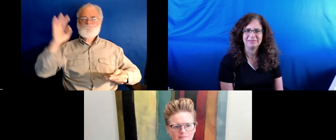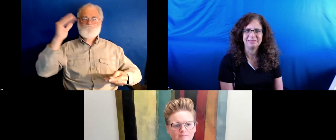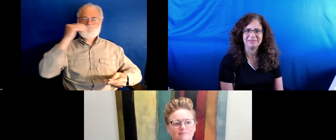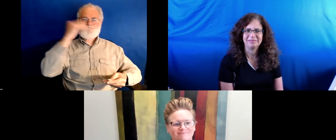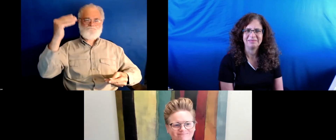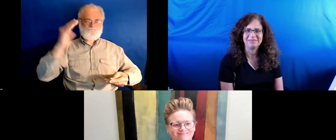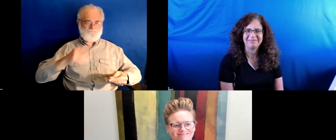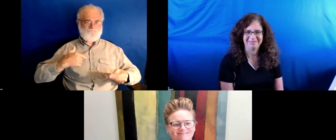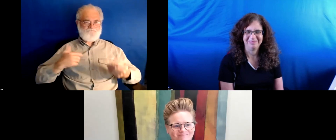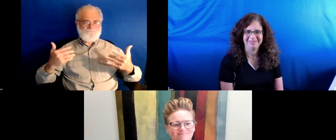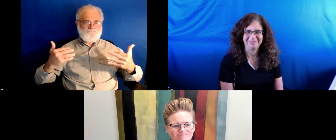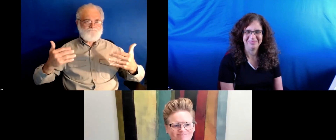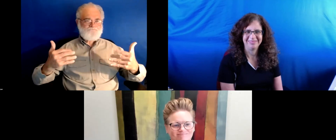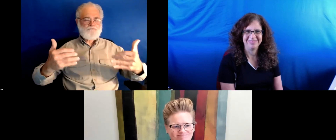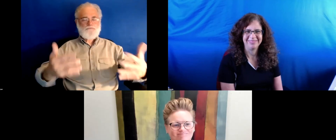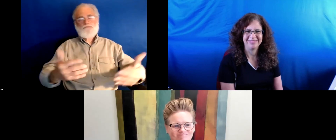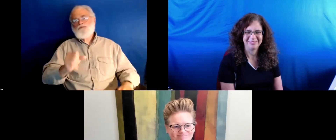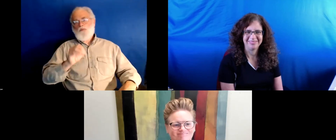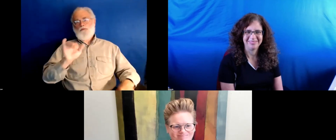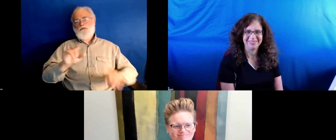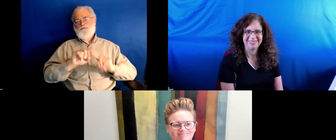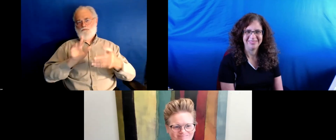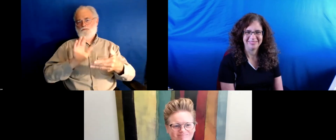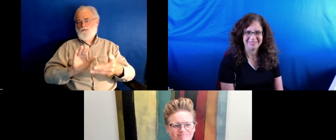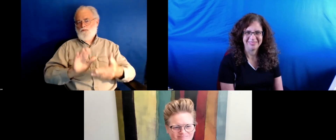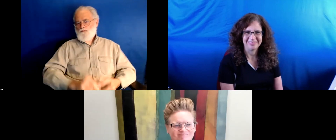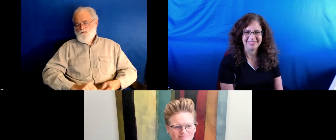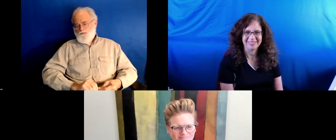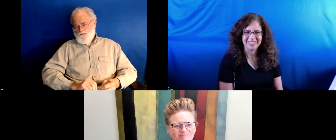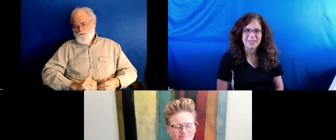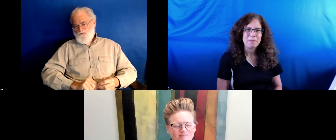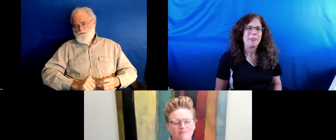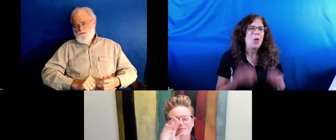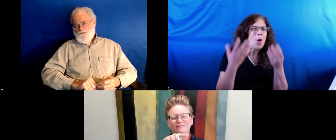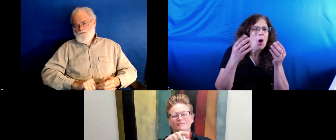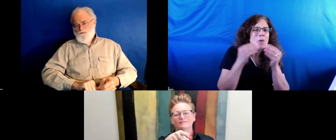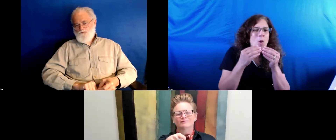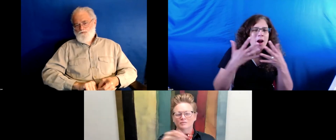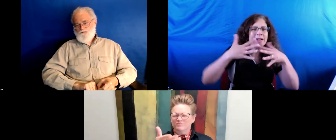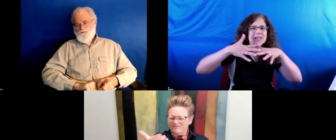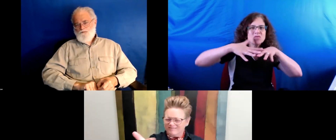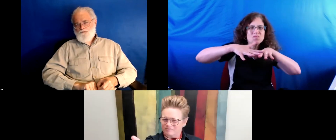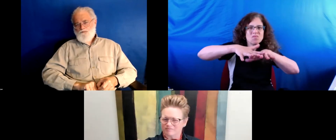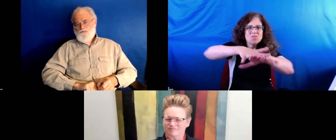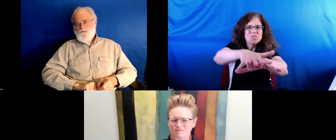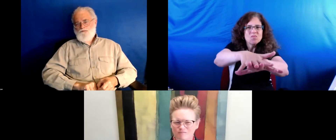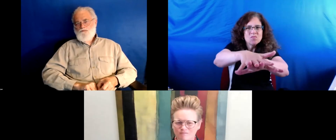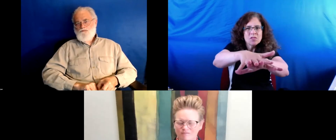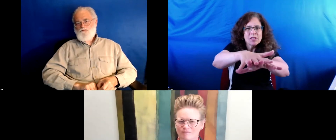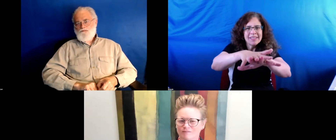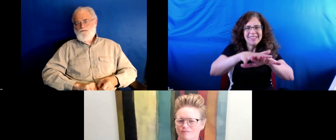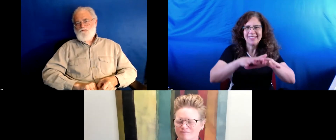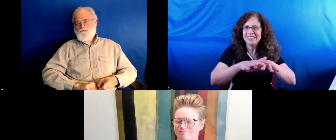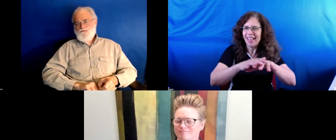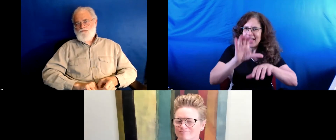complain. So, okay, now they can say thank you and they can just go with it. So that's a different approach. It's